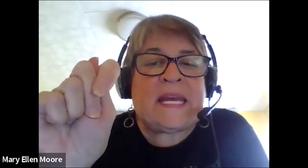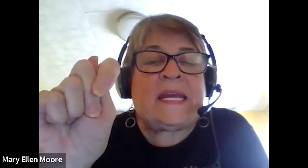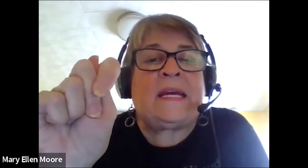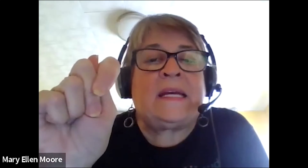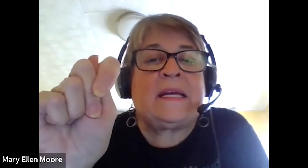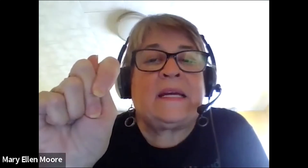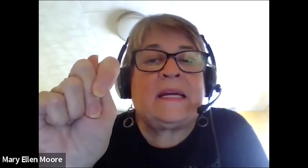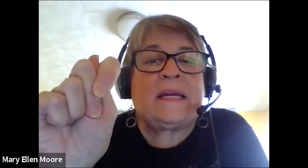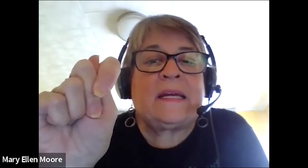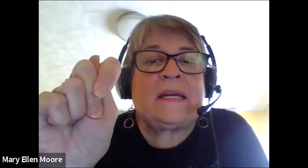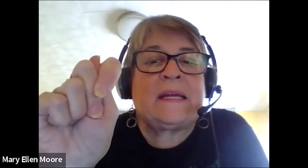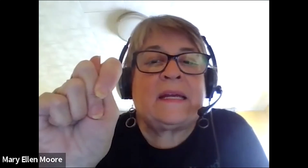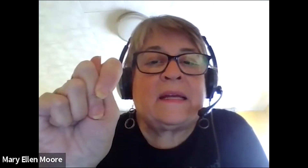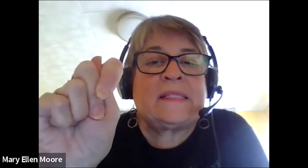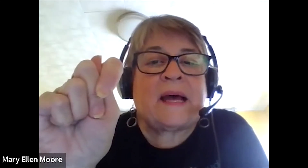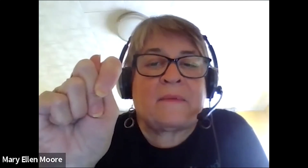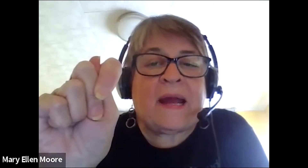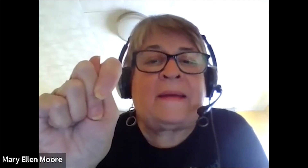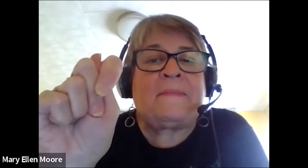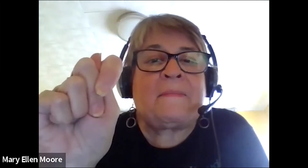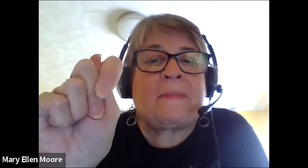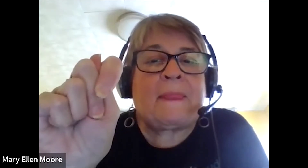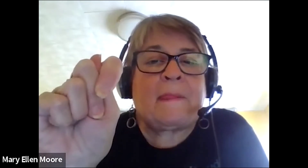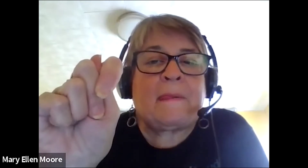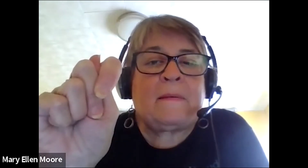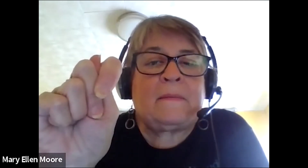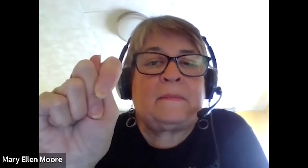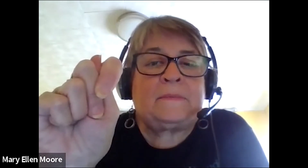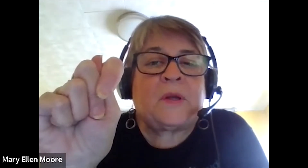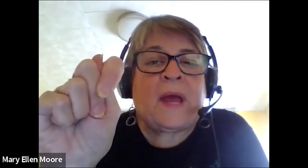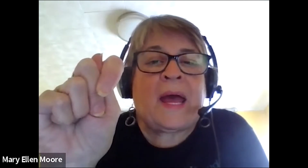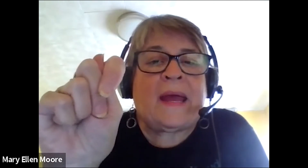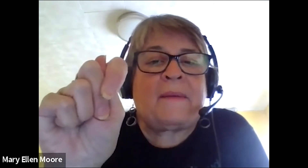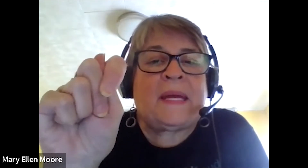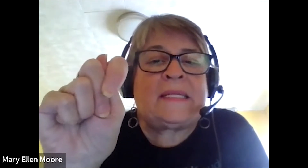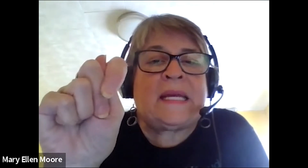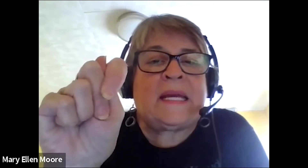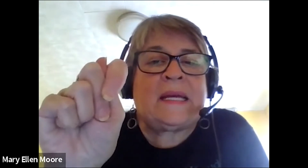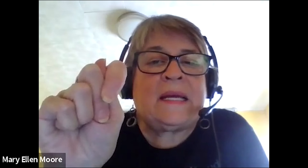T. Is that right? Okay, M-A-T.